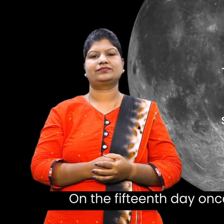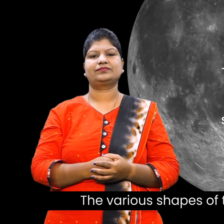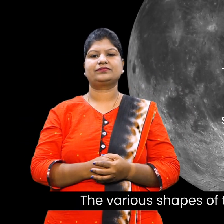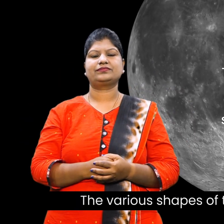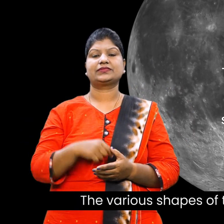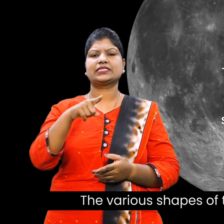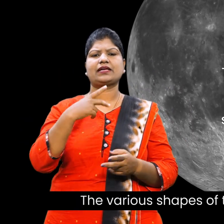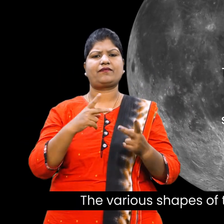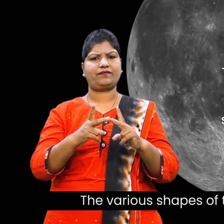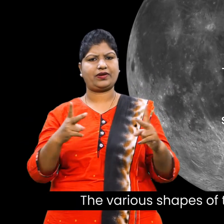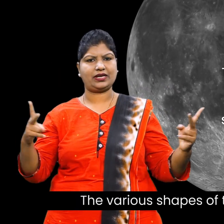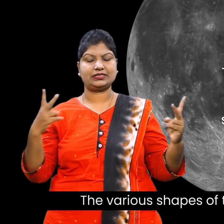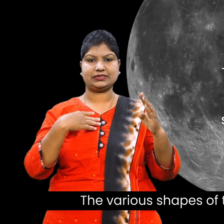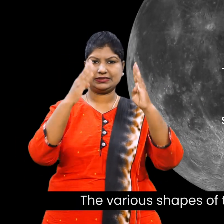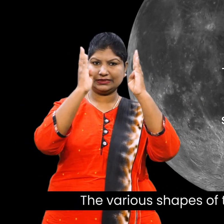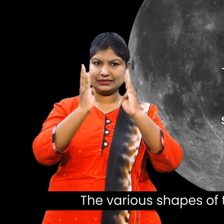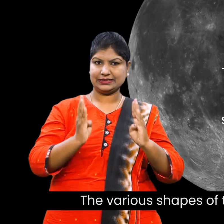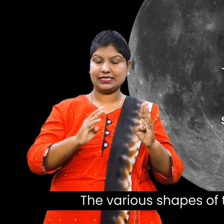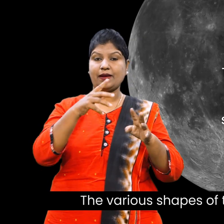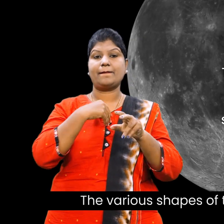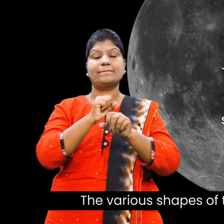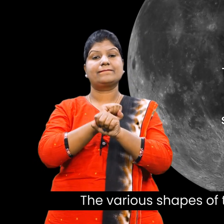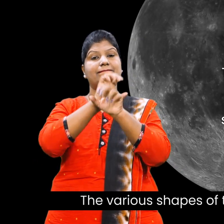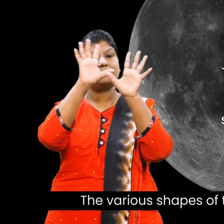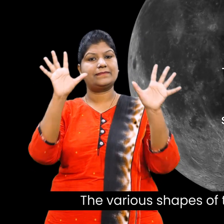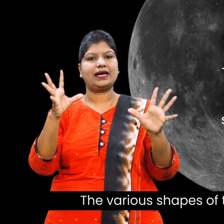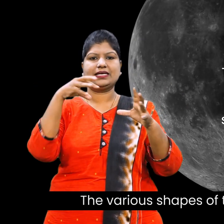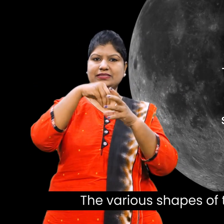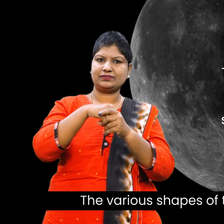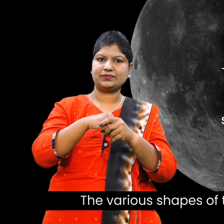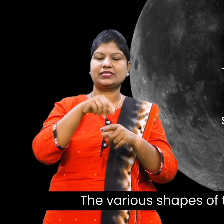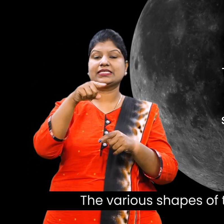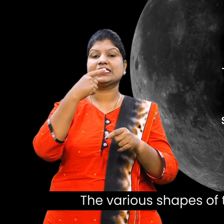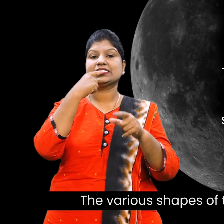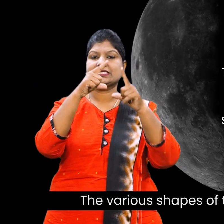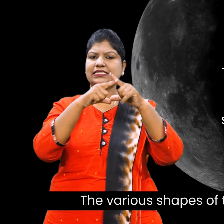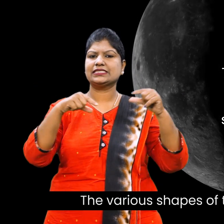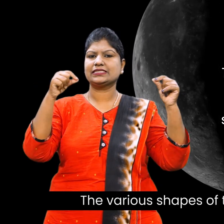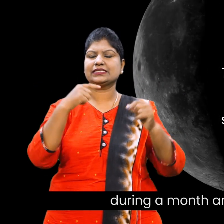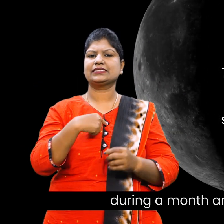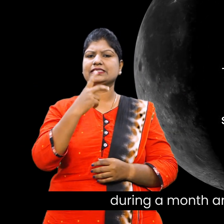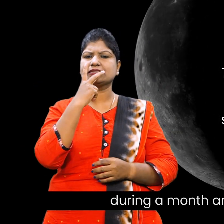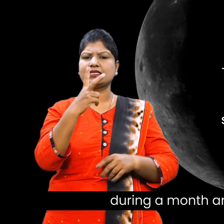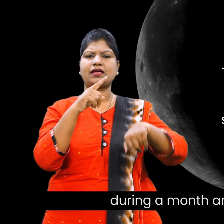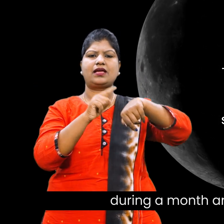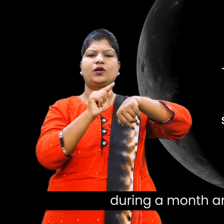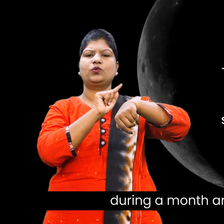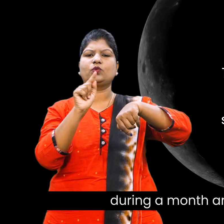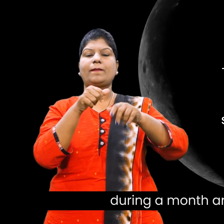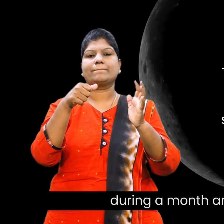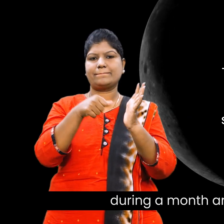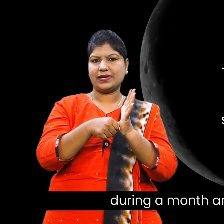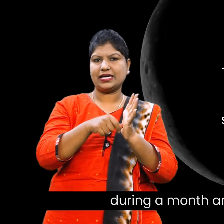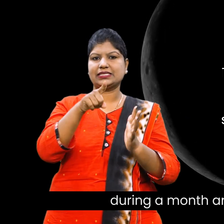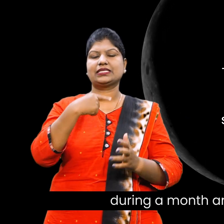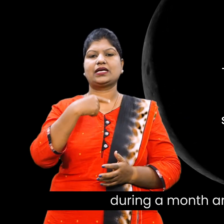The various shapes of the bright part of the moon as seen during a month